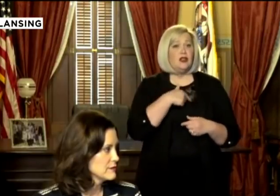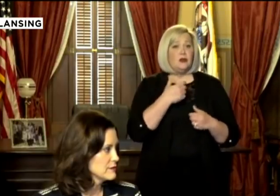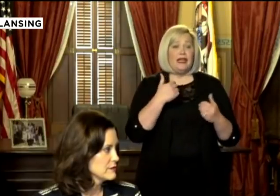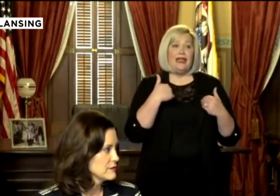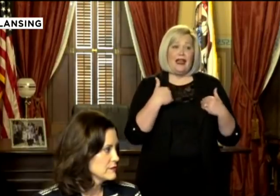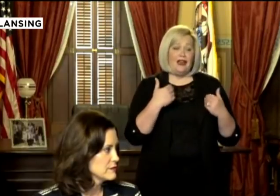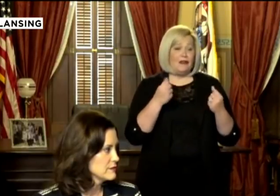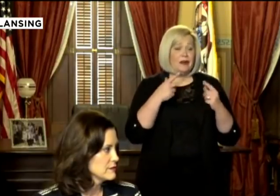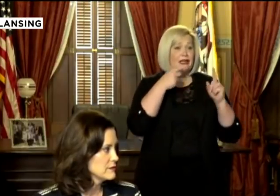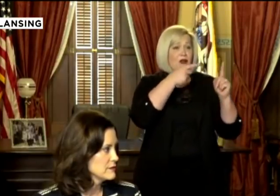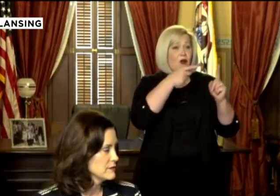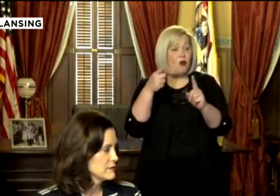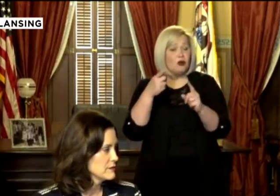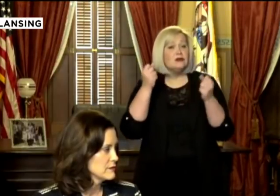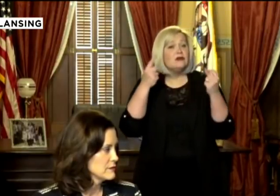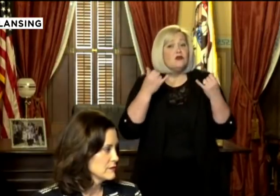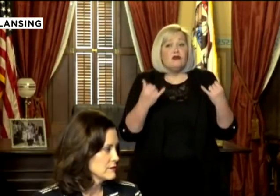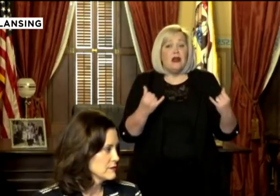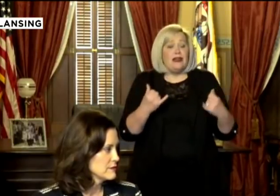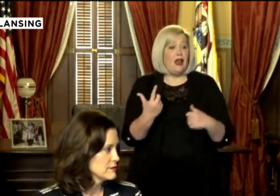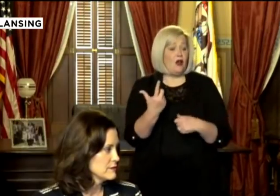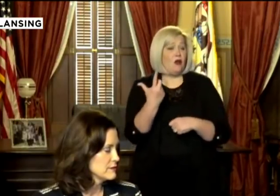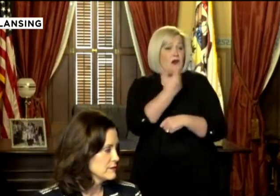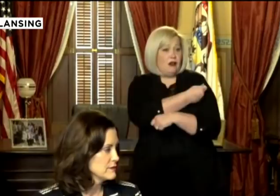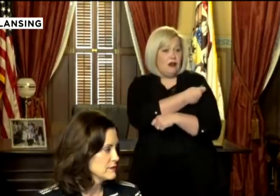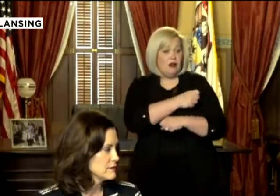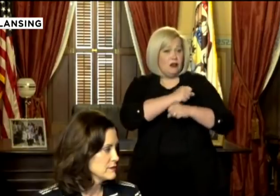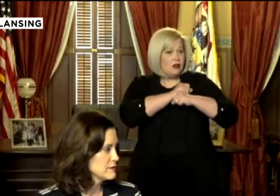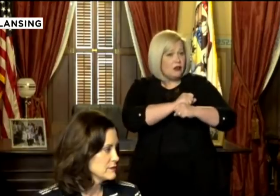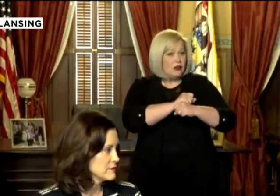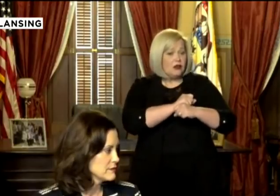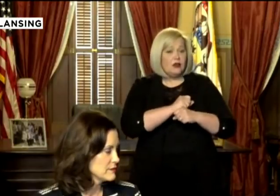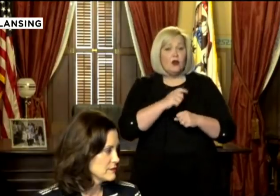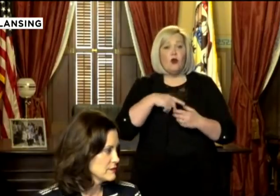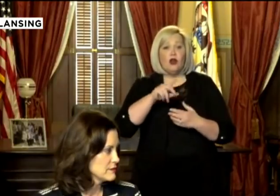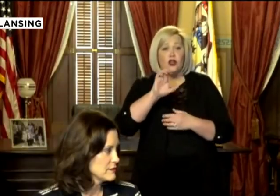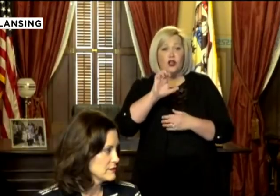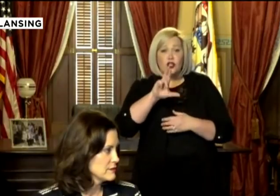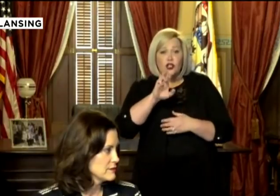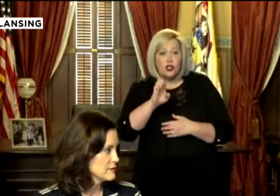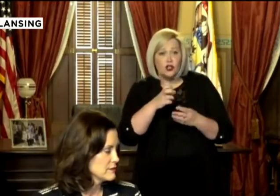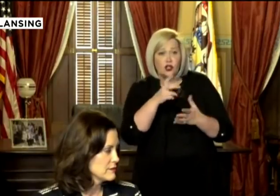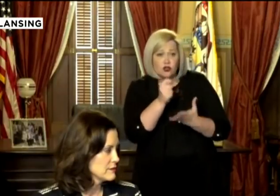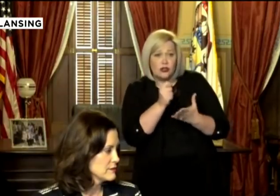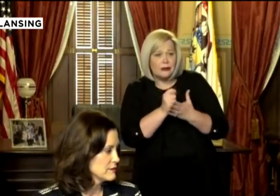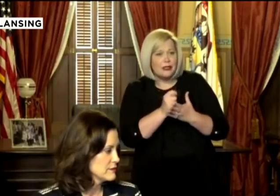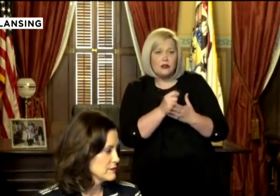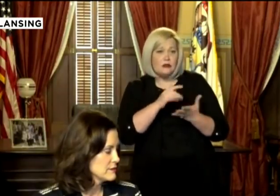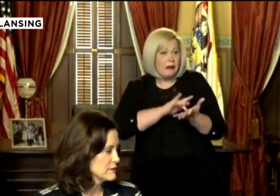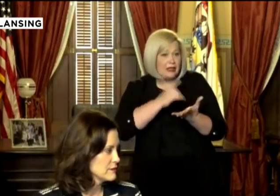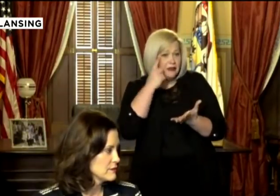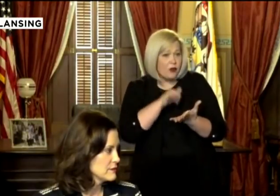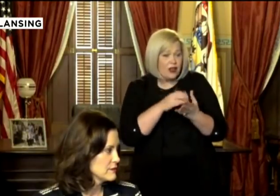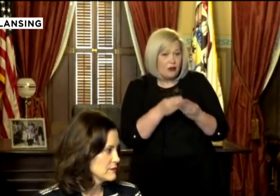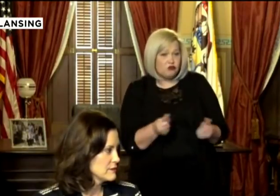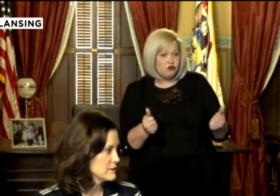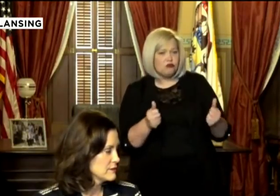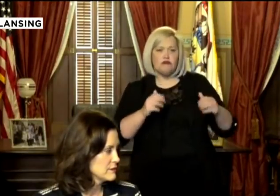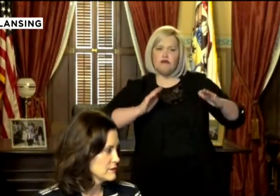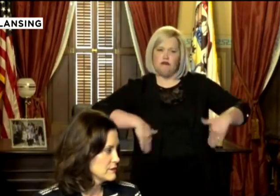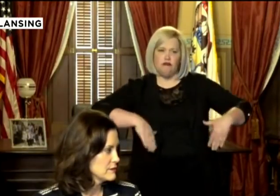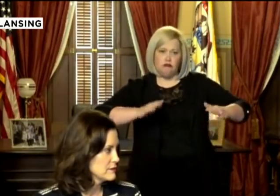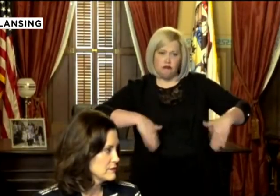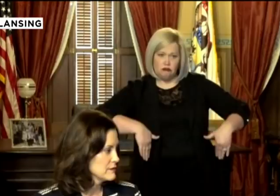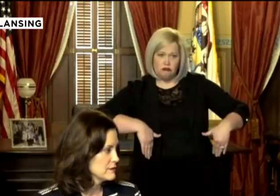have a vaccine and we don't have an antiviral treatment. Because of that, social distancing is really the one thing we